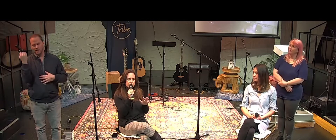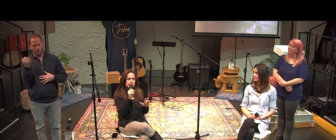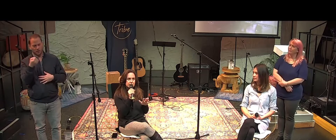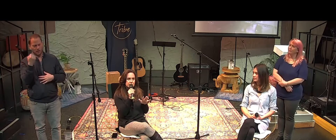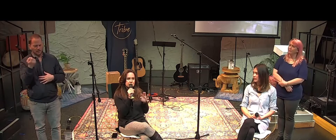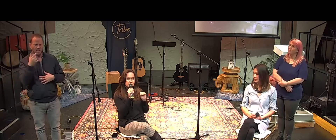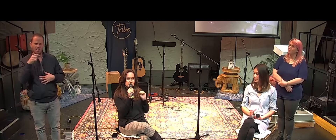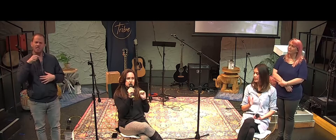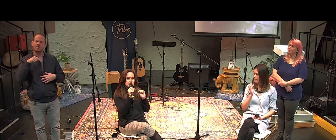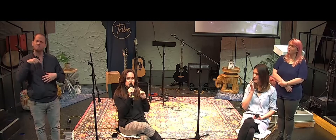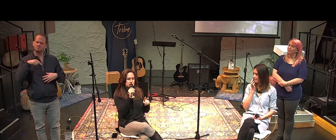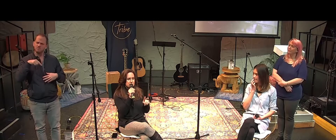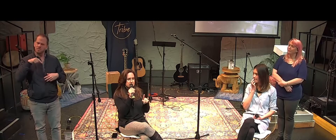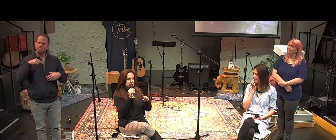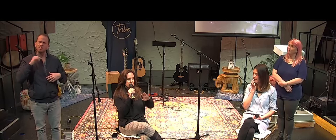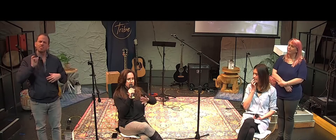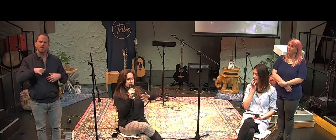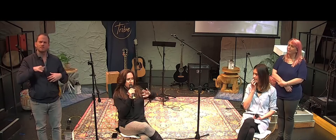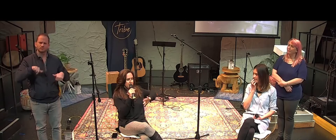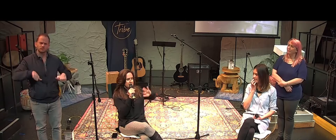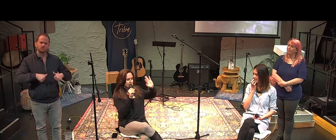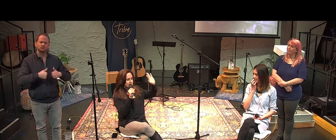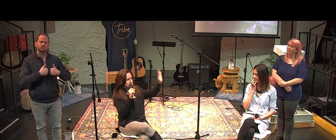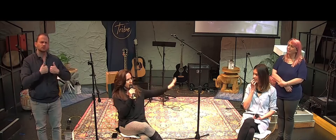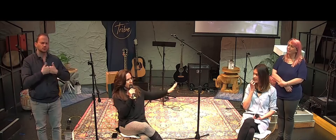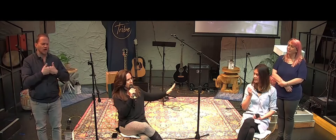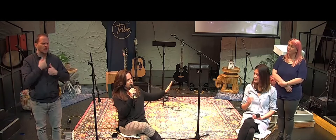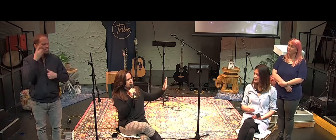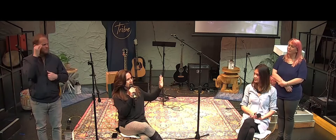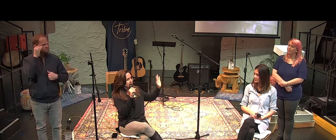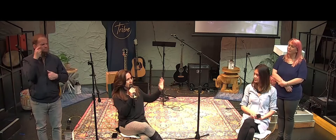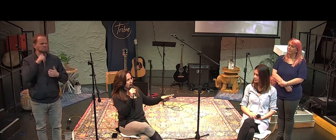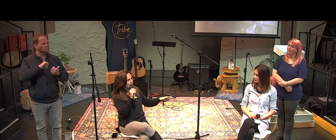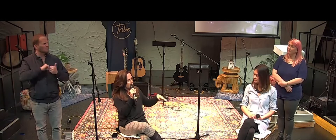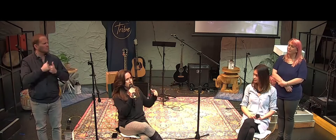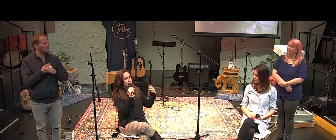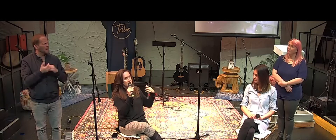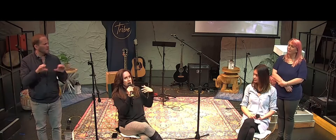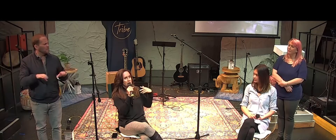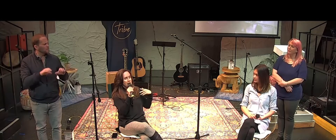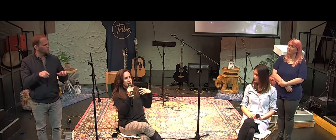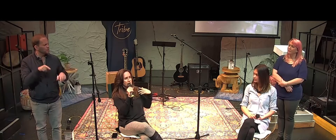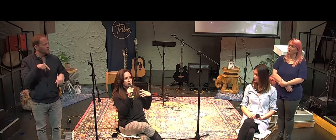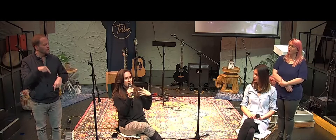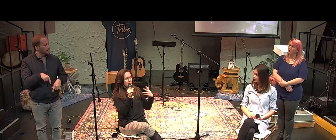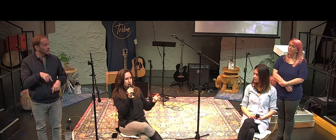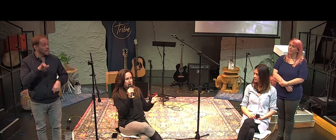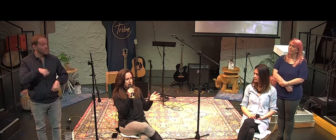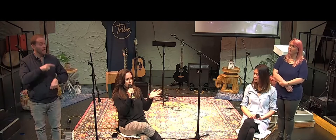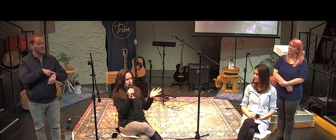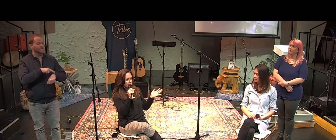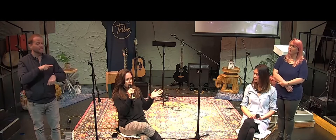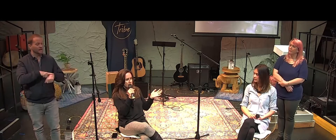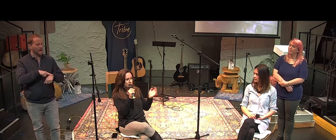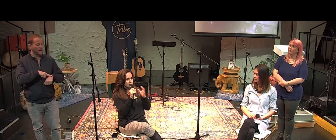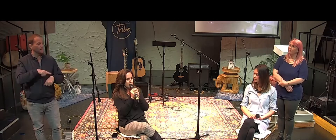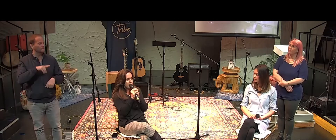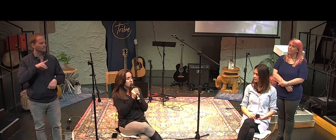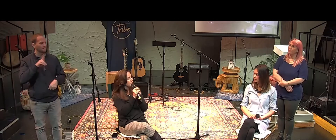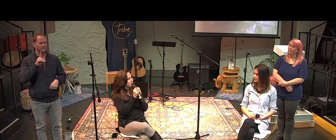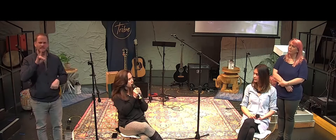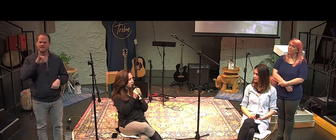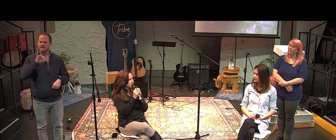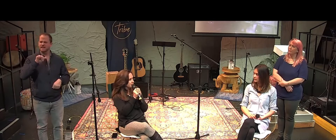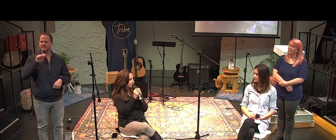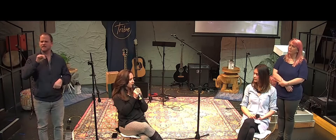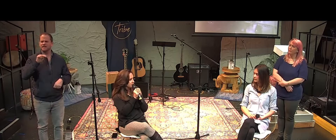how are we going to do this? That by that time, Deanna was in college, and Vivi and Bella were